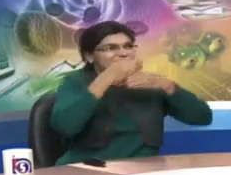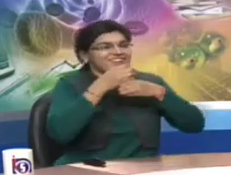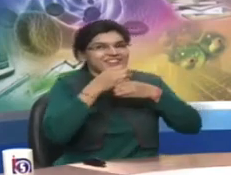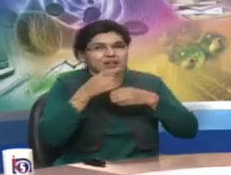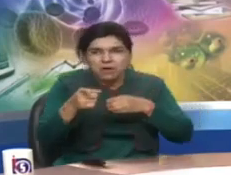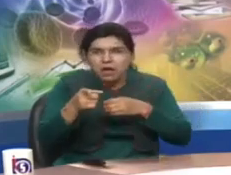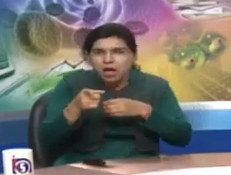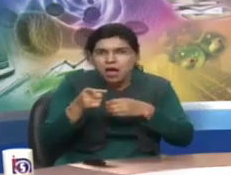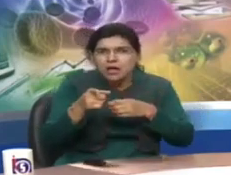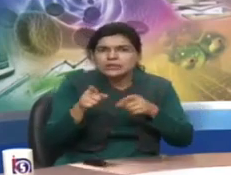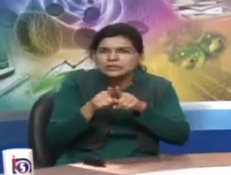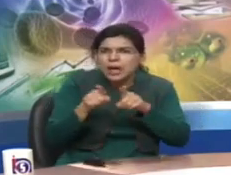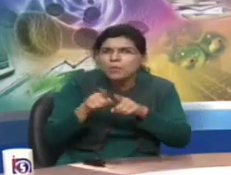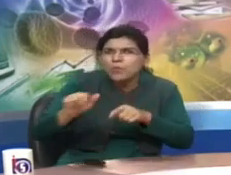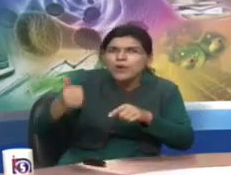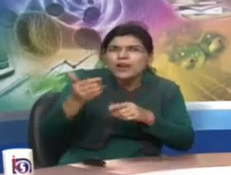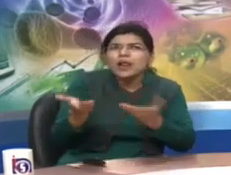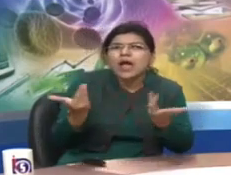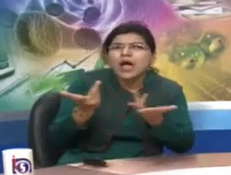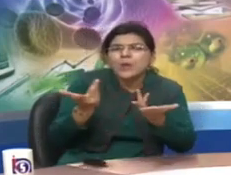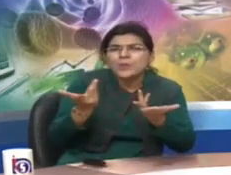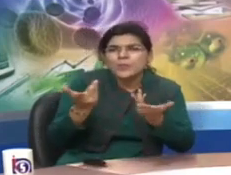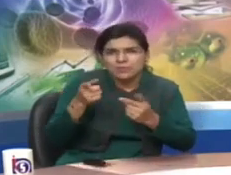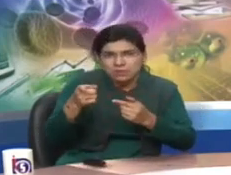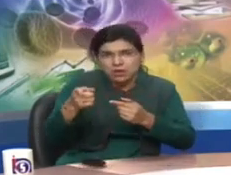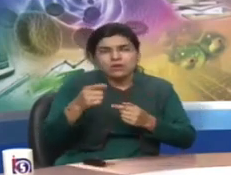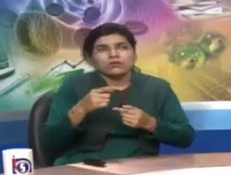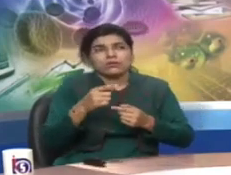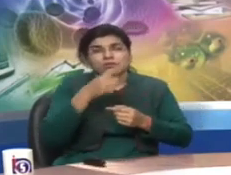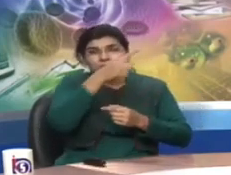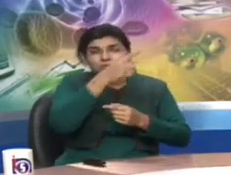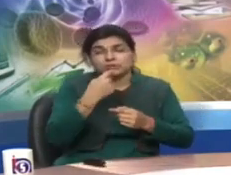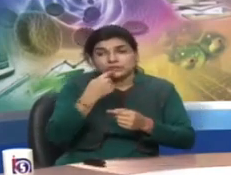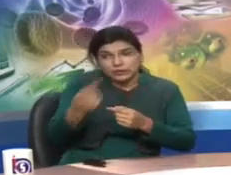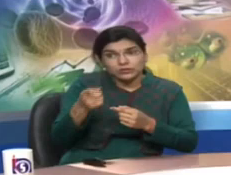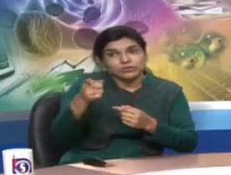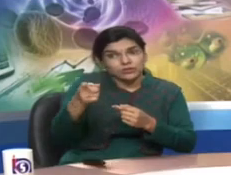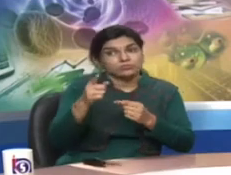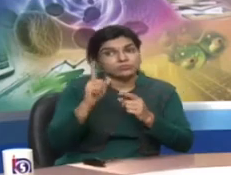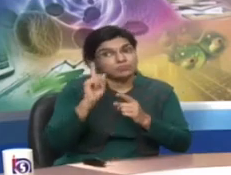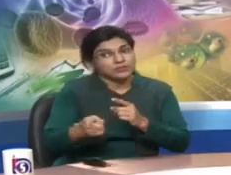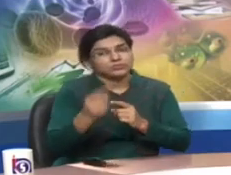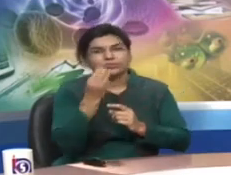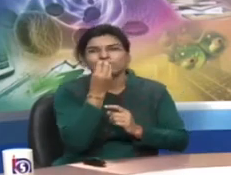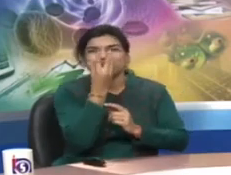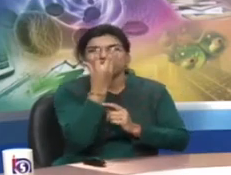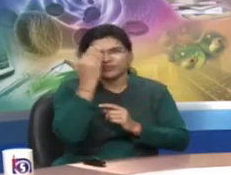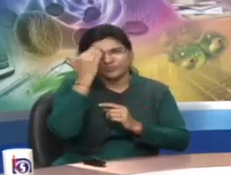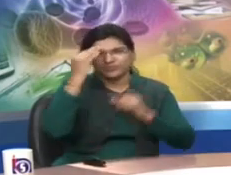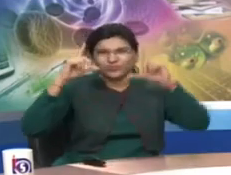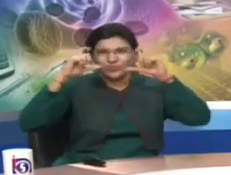film, he prattles on the hibiscus is